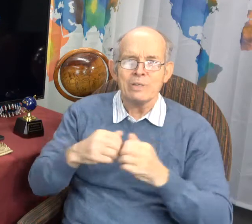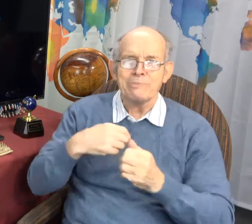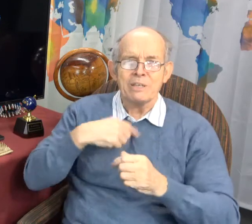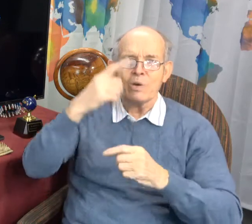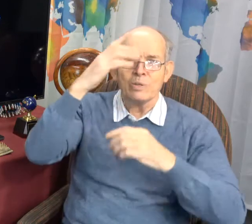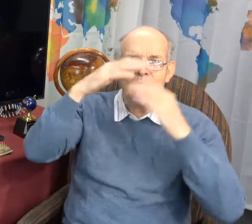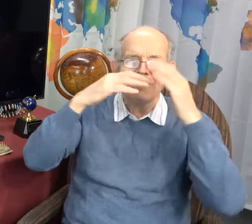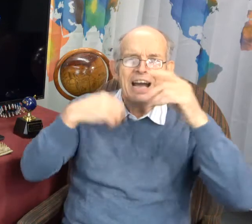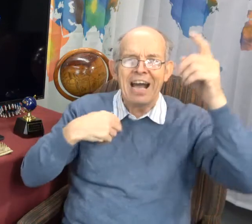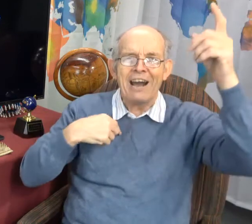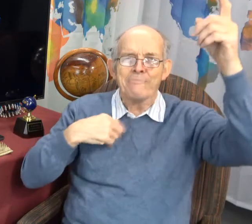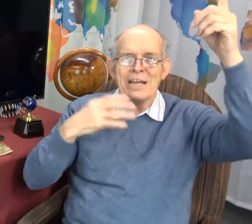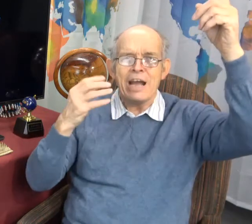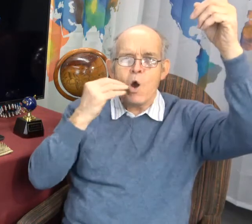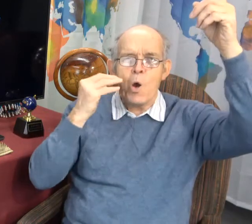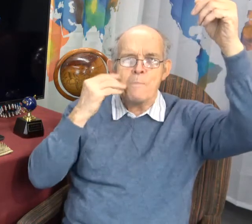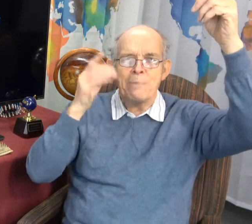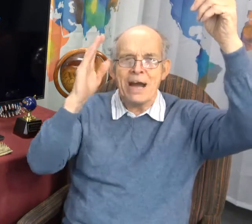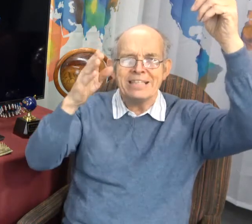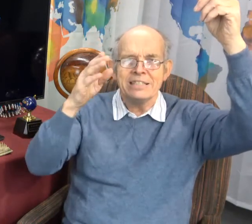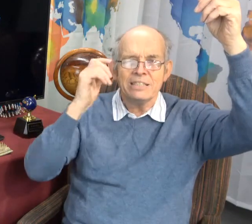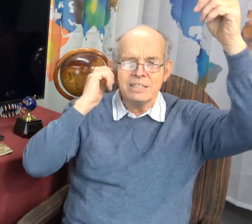me, go to heaven. I'll be home, man.